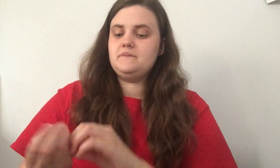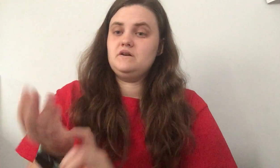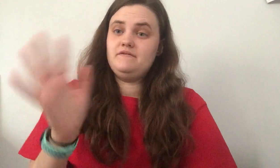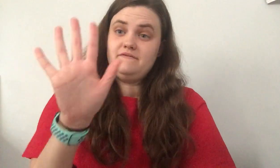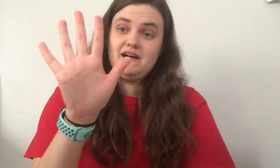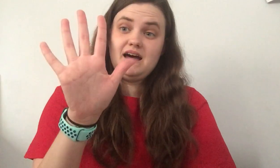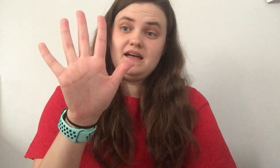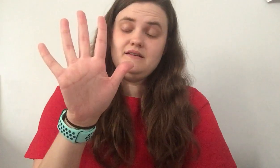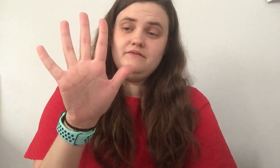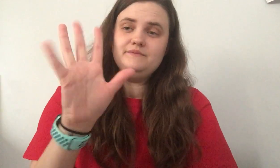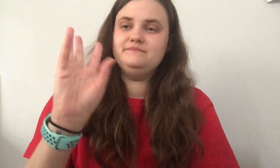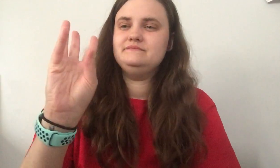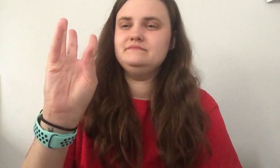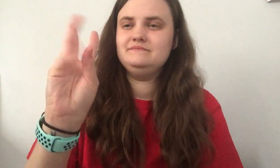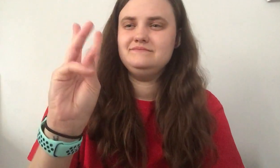Number 5.